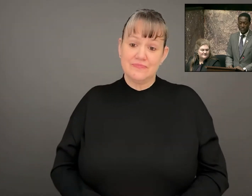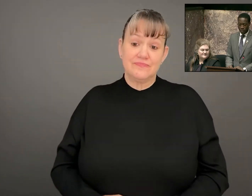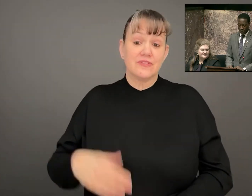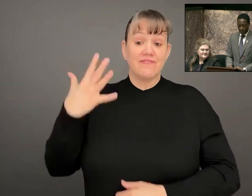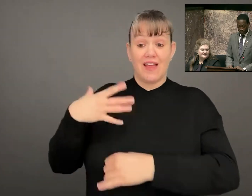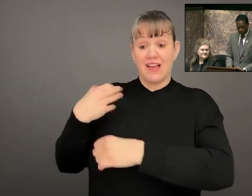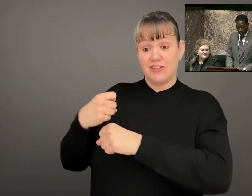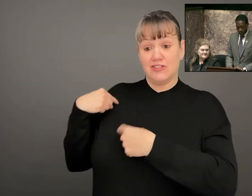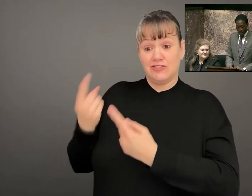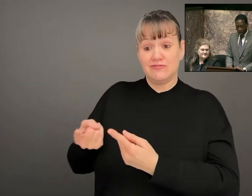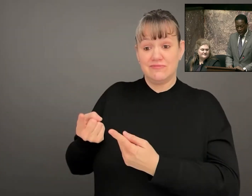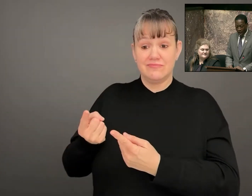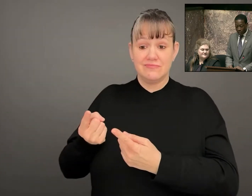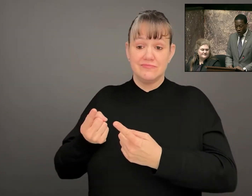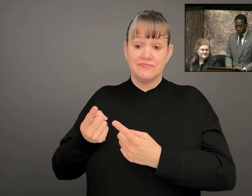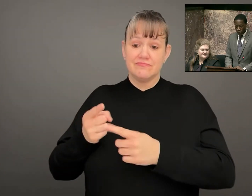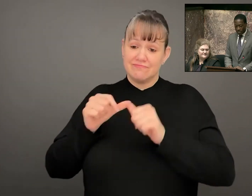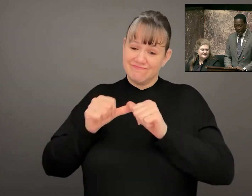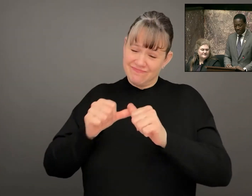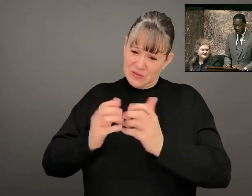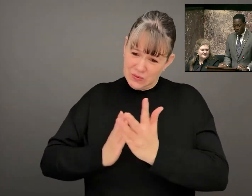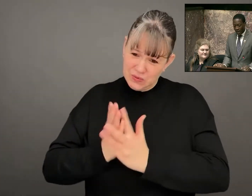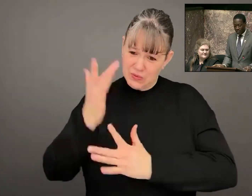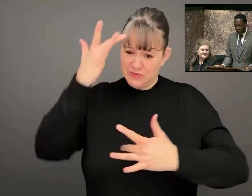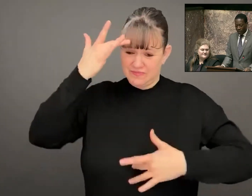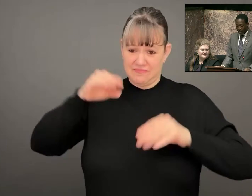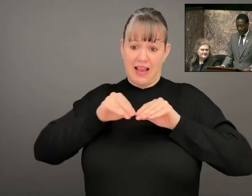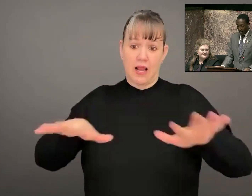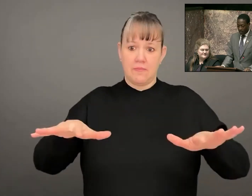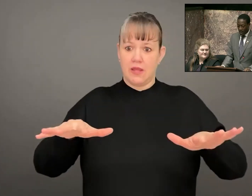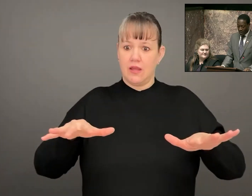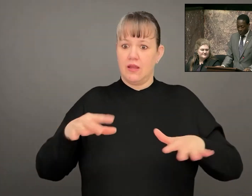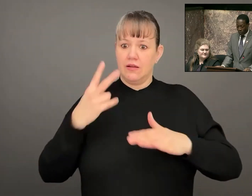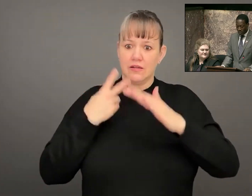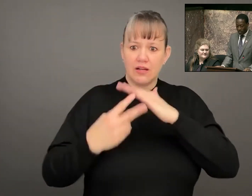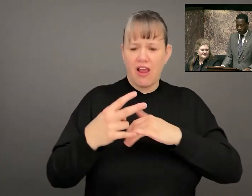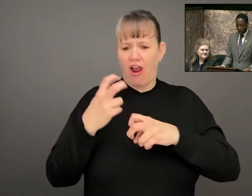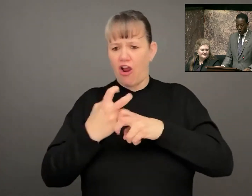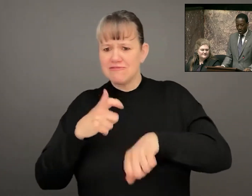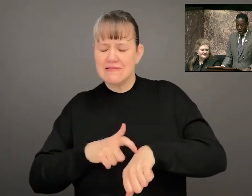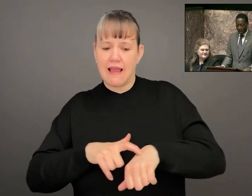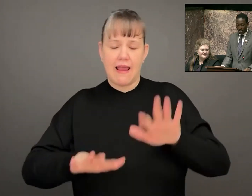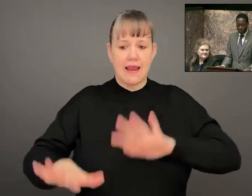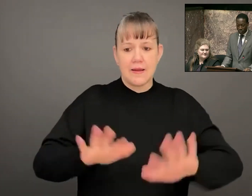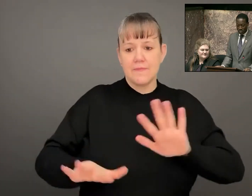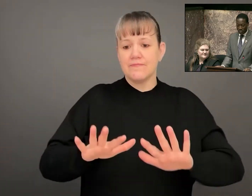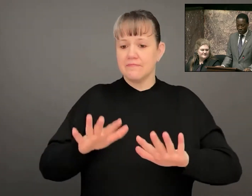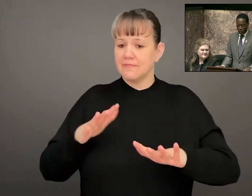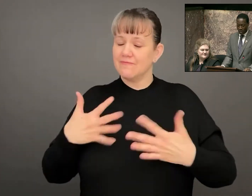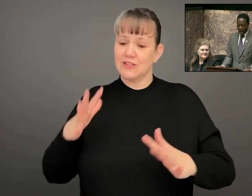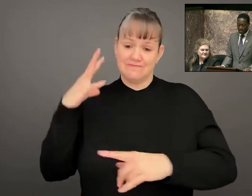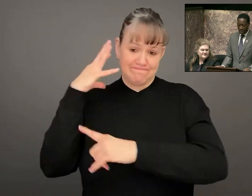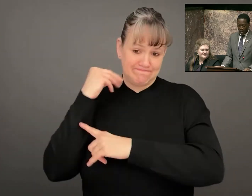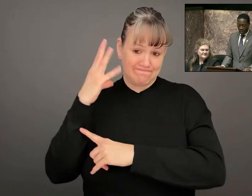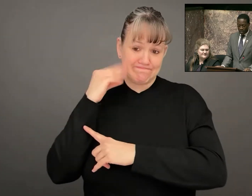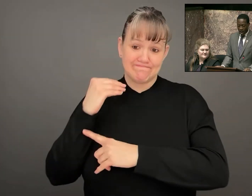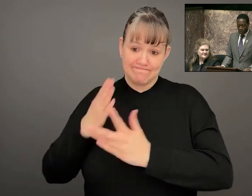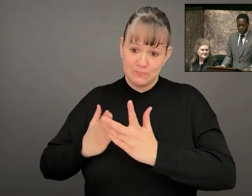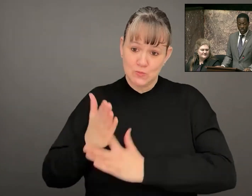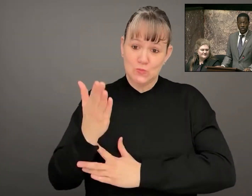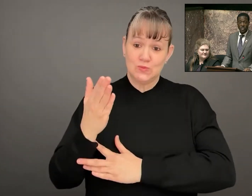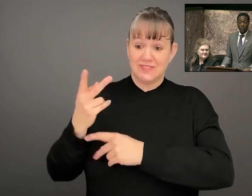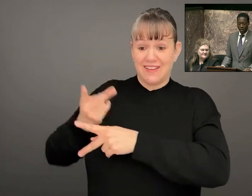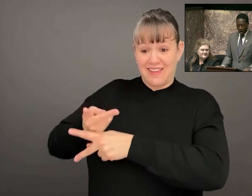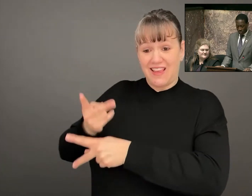modern history. I know firsthand the impact of their care. A couple of years ago, I had emergency surgery at